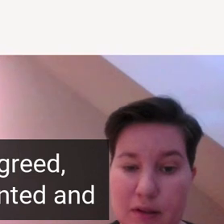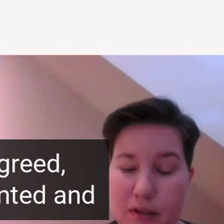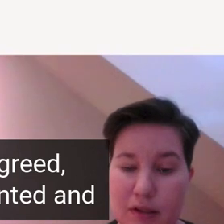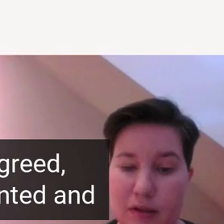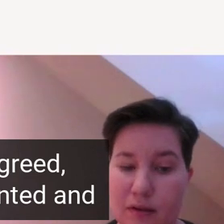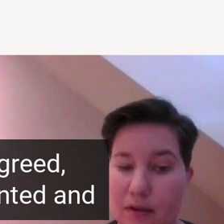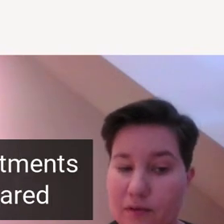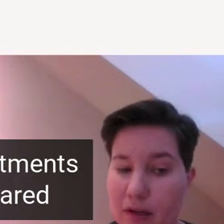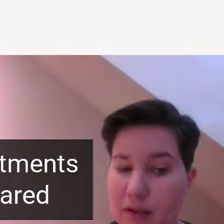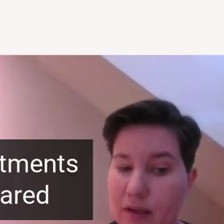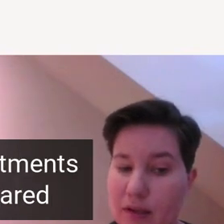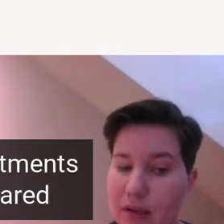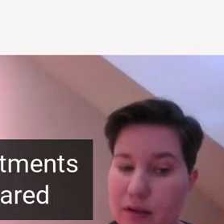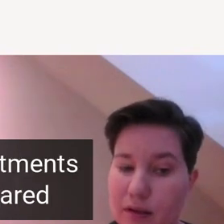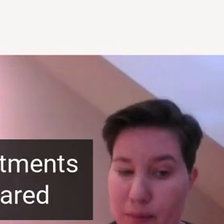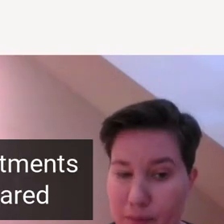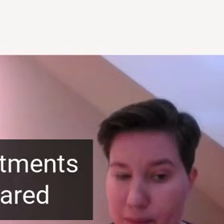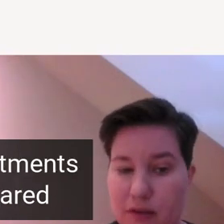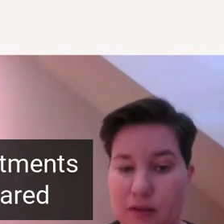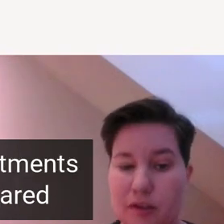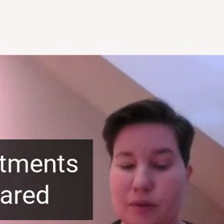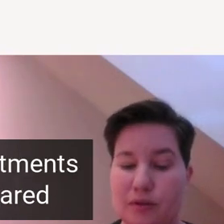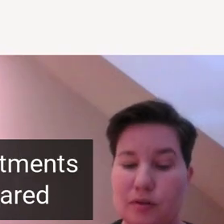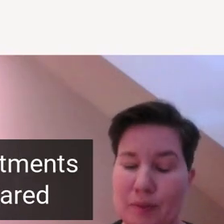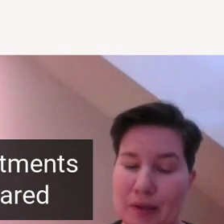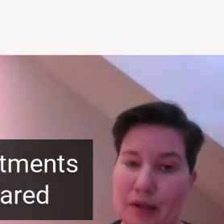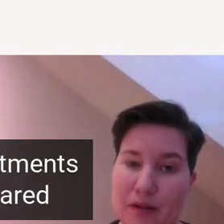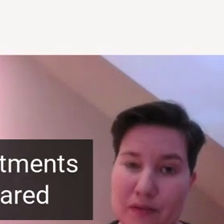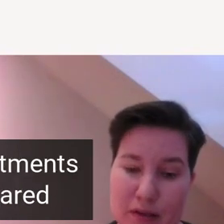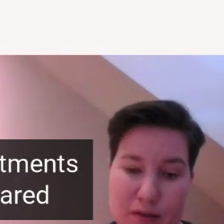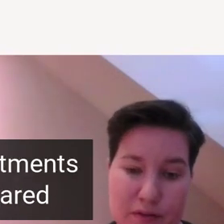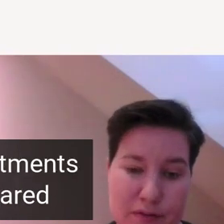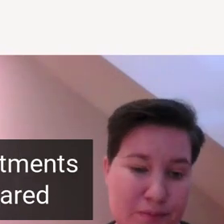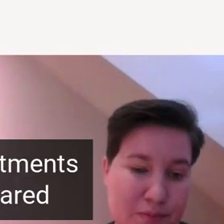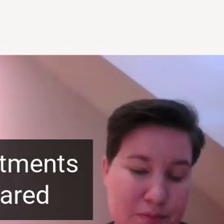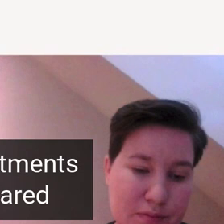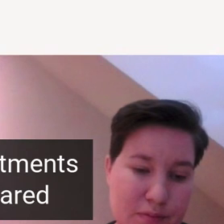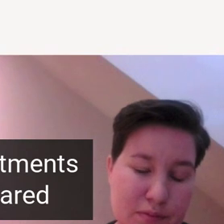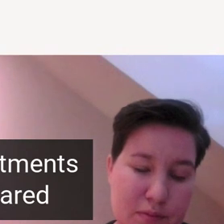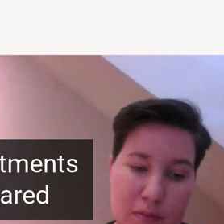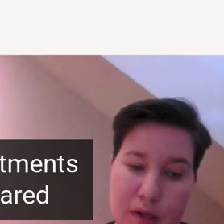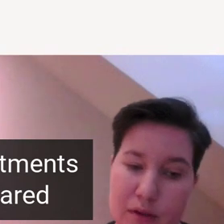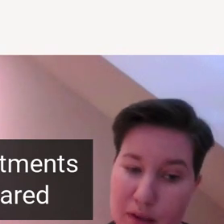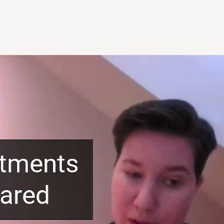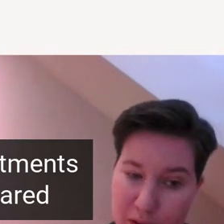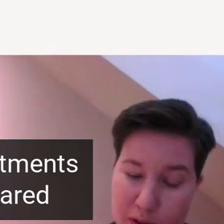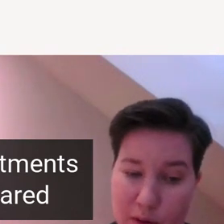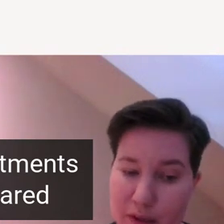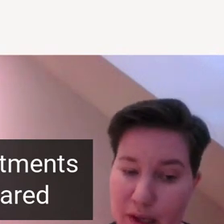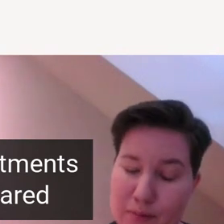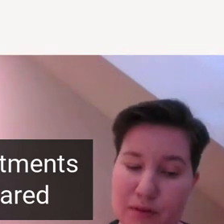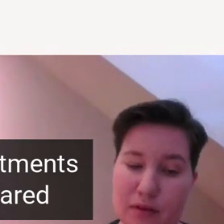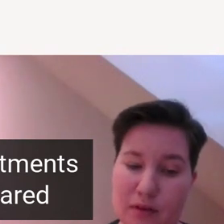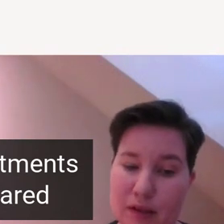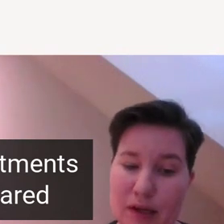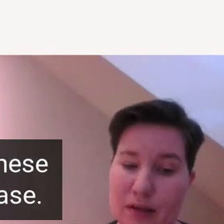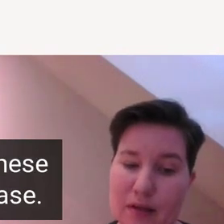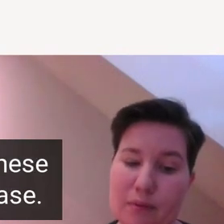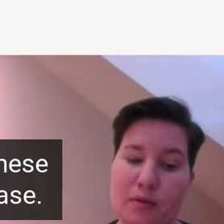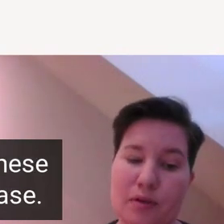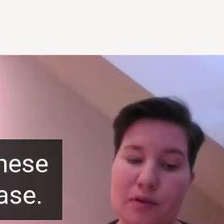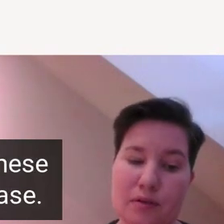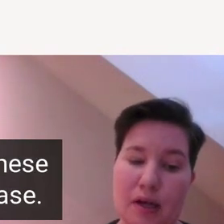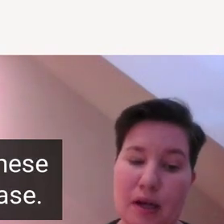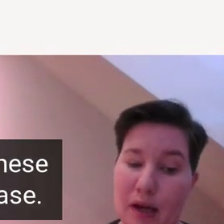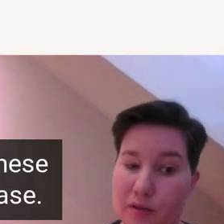implemented, and finally, they need the implemented adjustments to be effective. Today, only 8% of declared